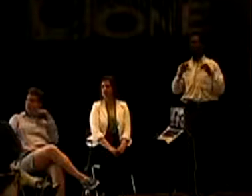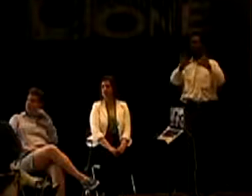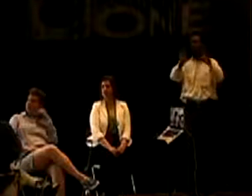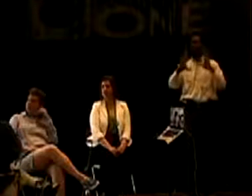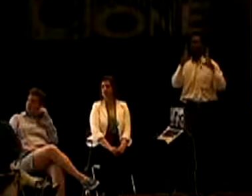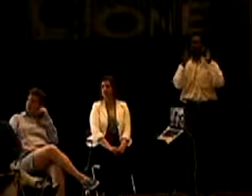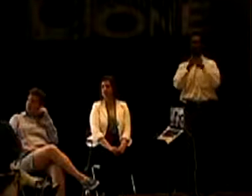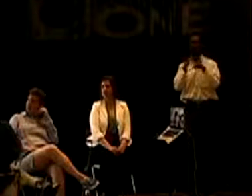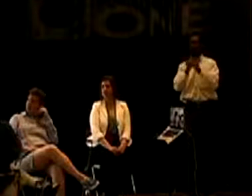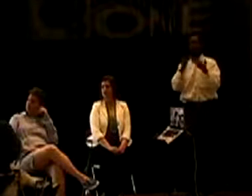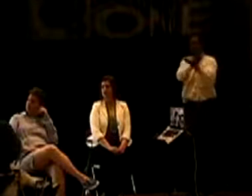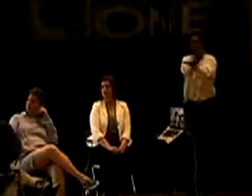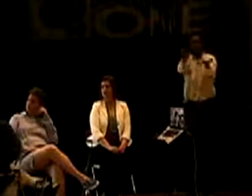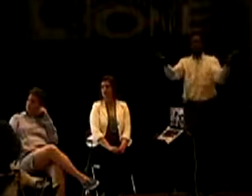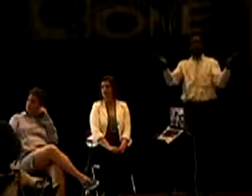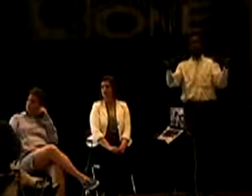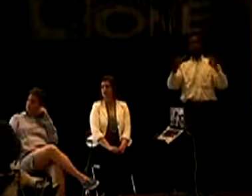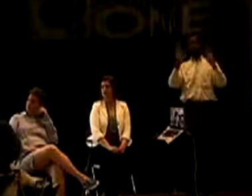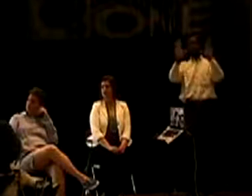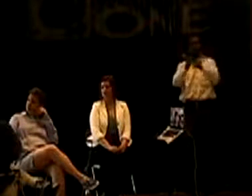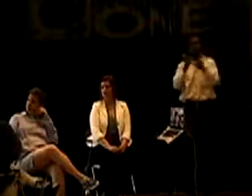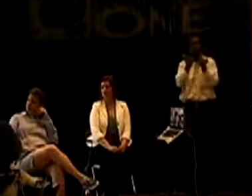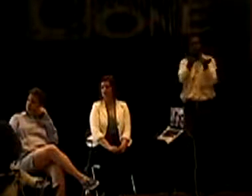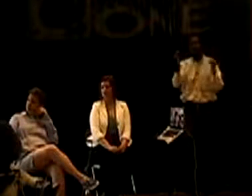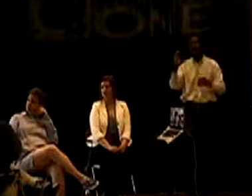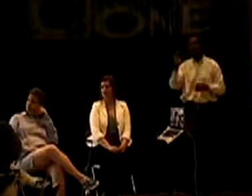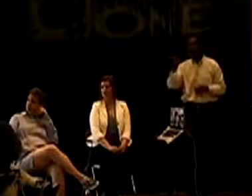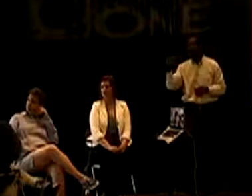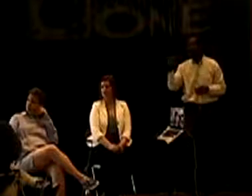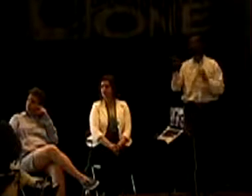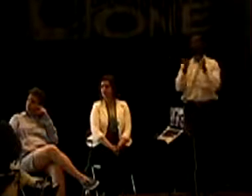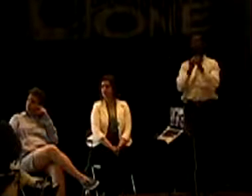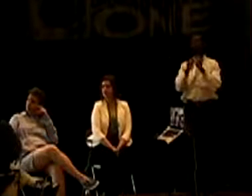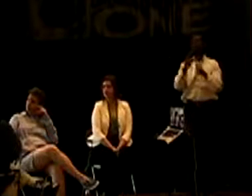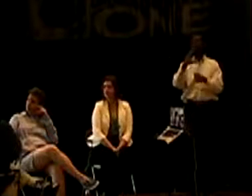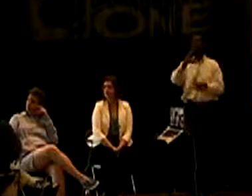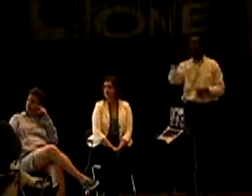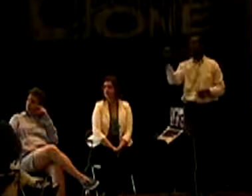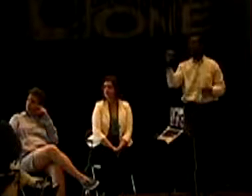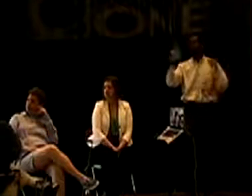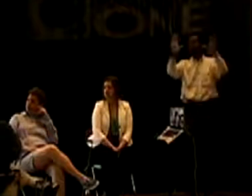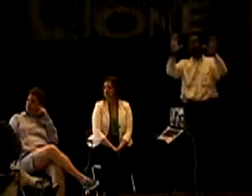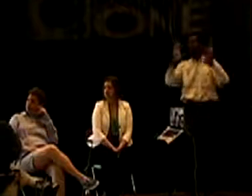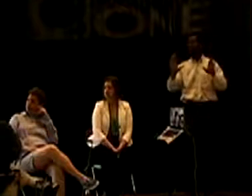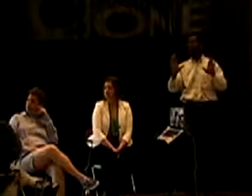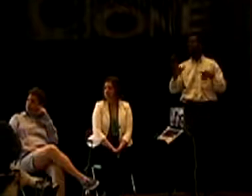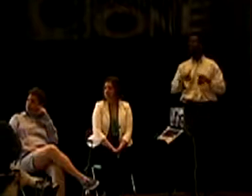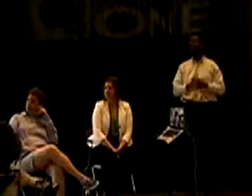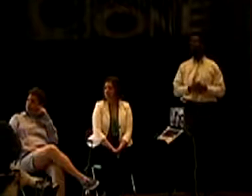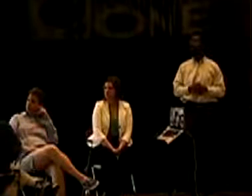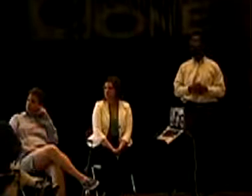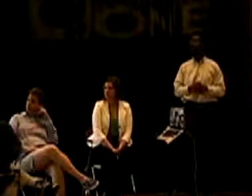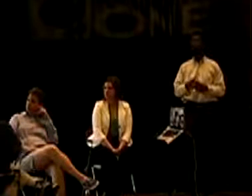that what a wonderful experience to work with this company. It's been great to work with the cast, with the company.